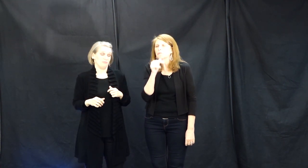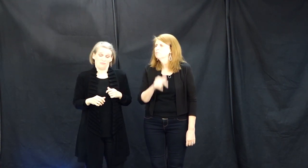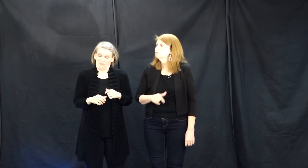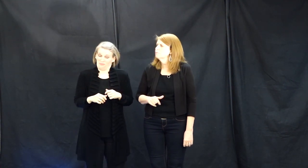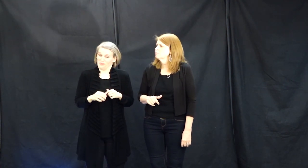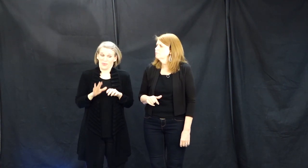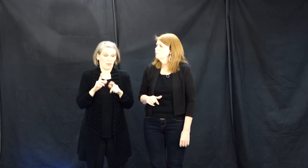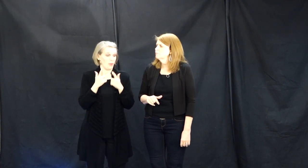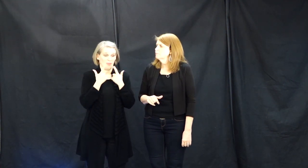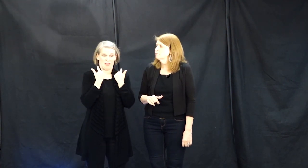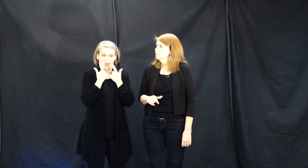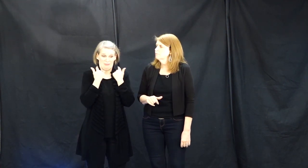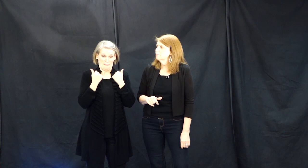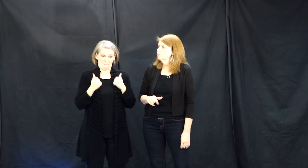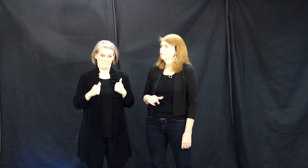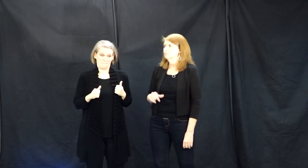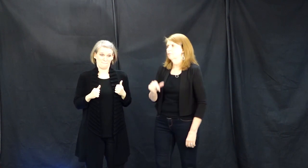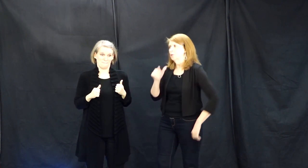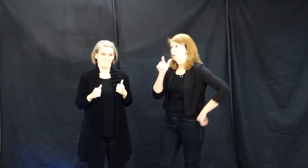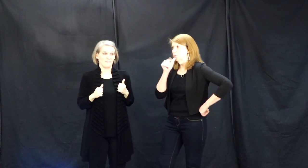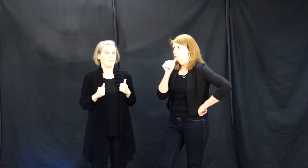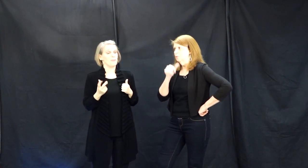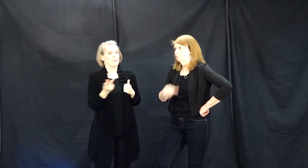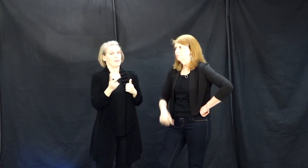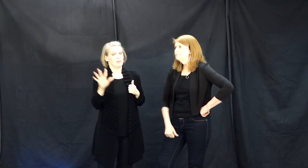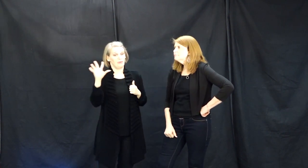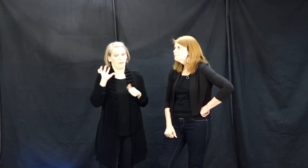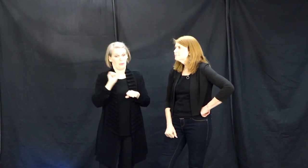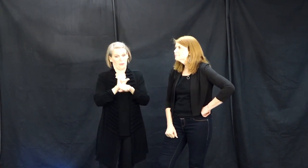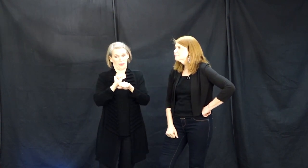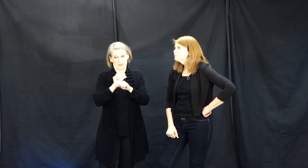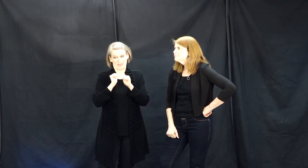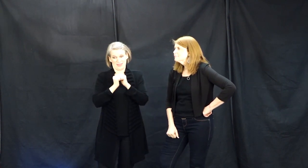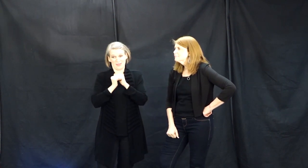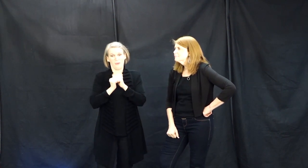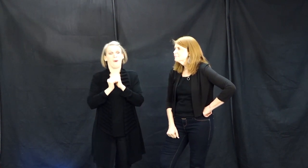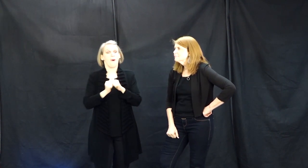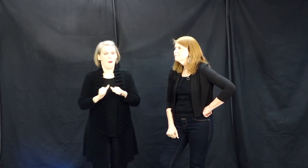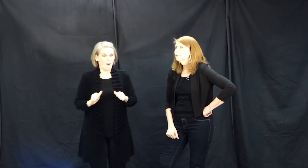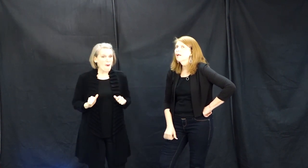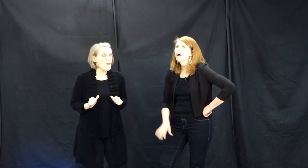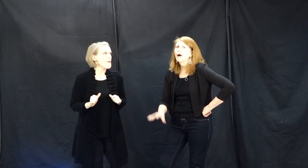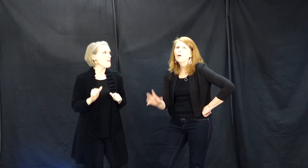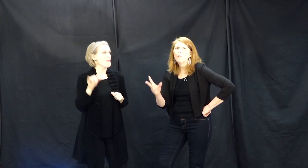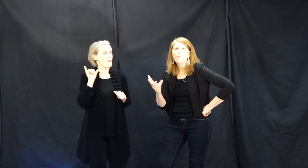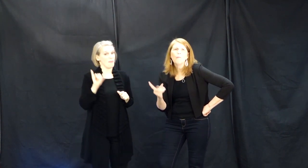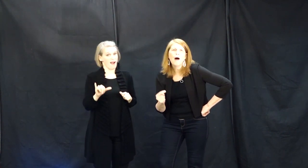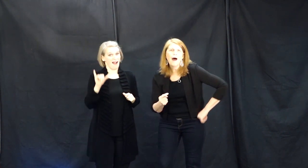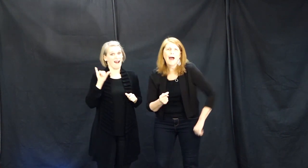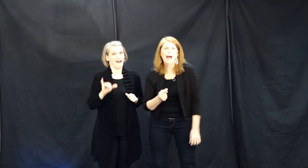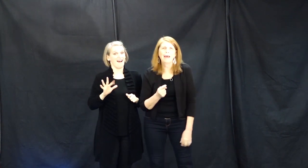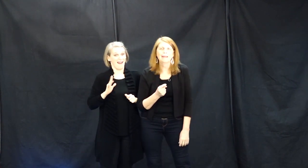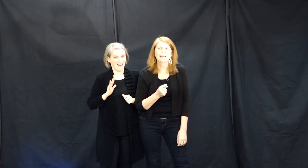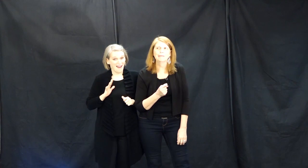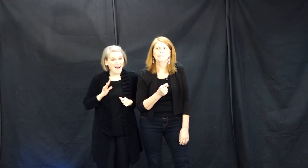Don't laugh. Who is it? You used to work on the same staff. It might be nice, it might